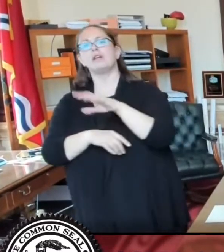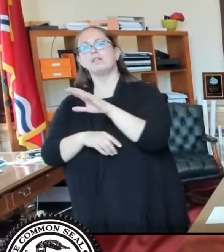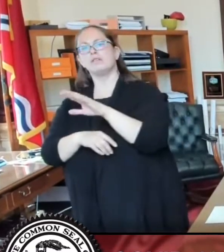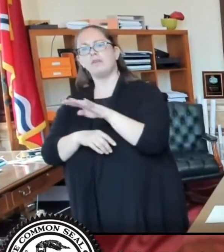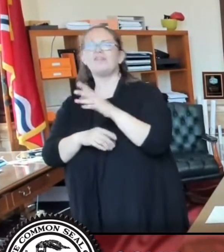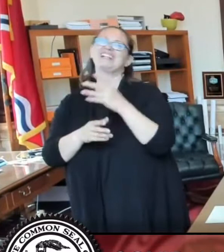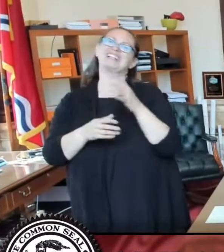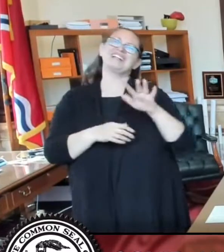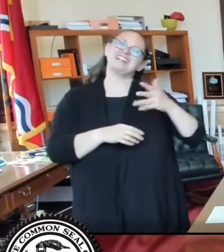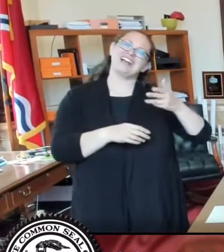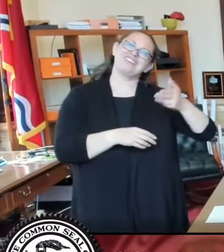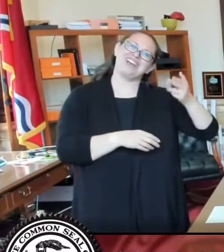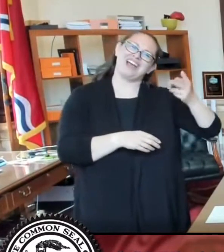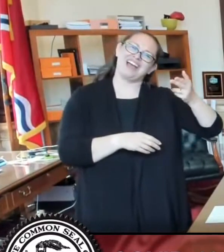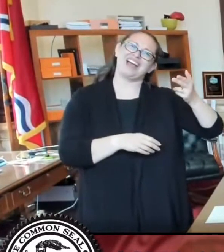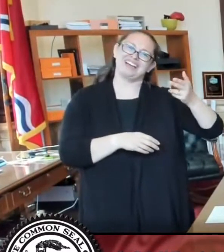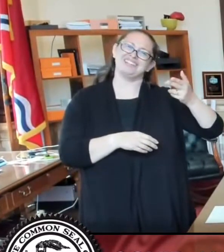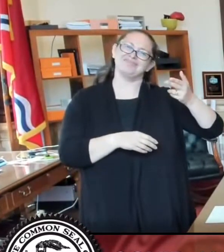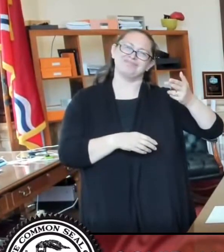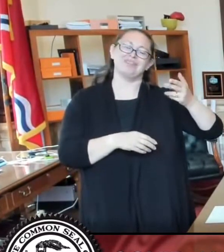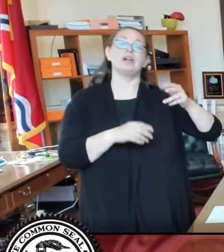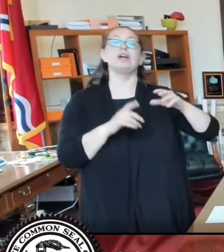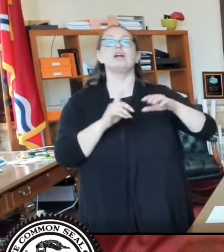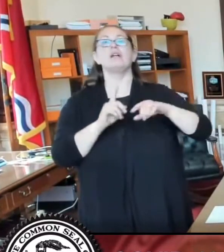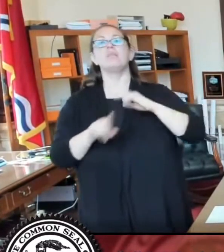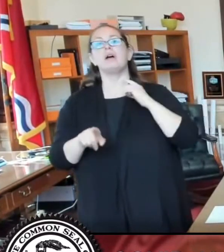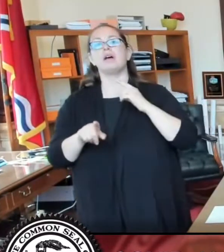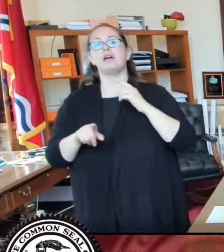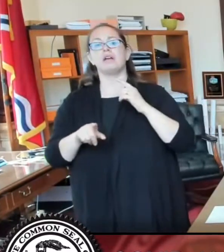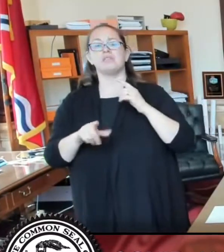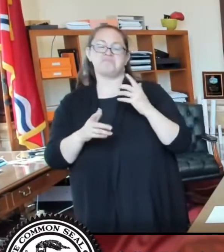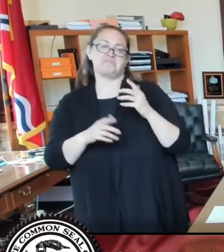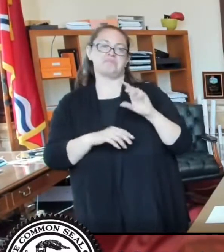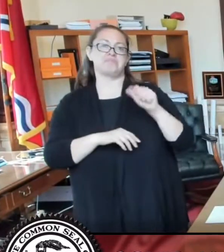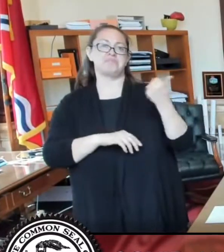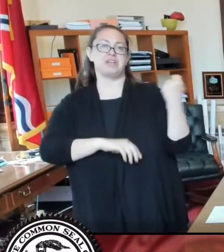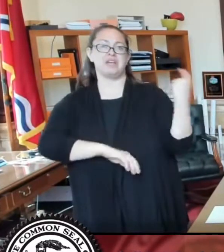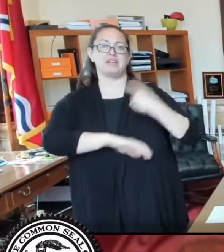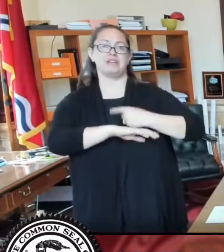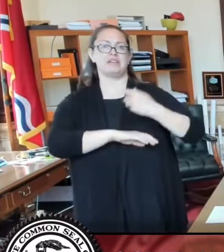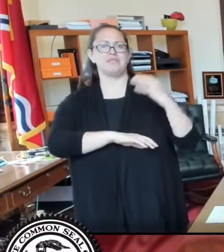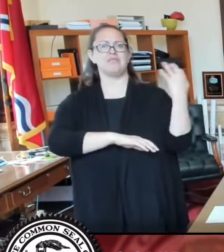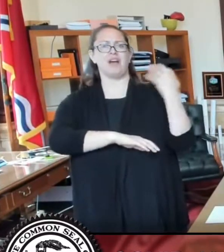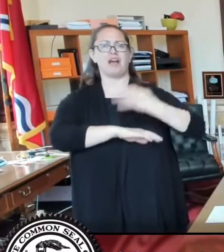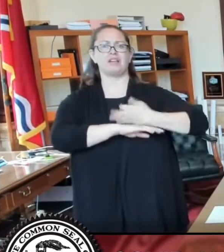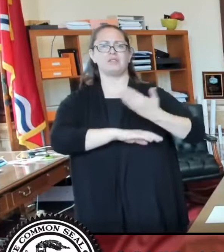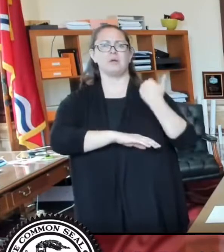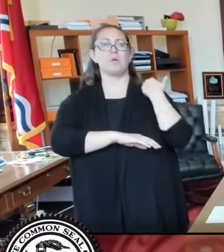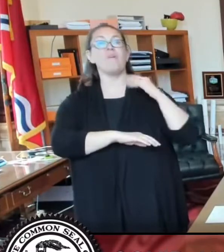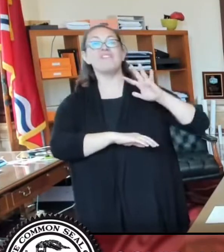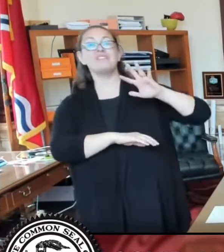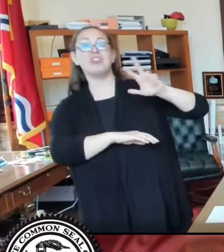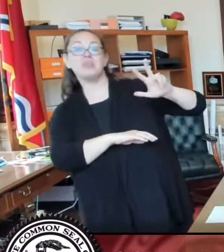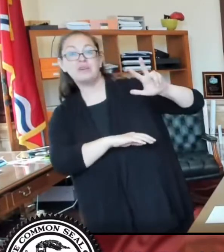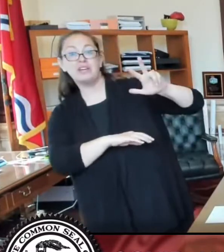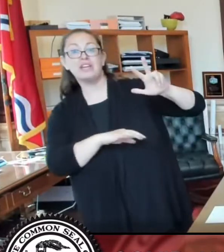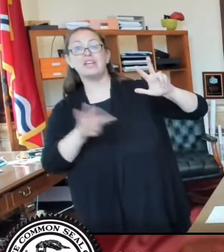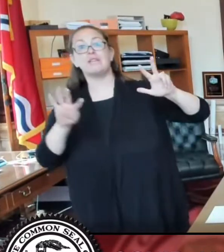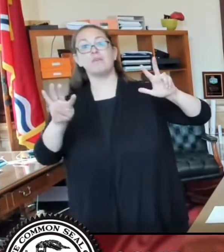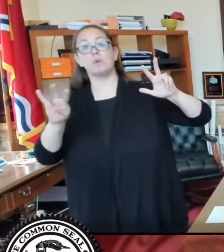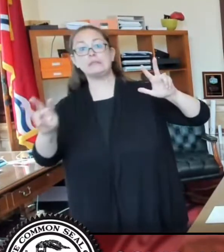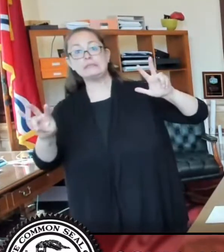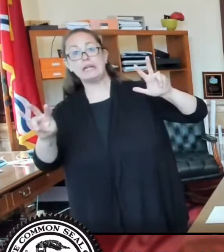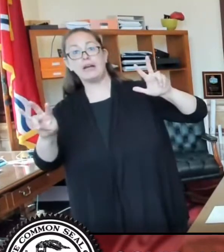side. But just 10 days ago, 9 days ago, we were at 53 and 47.